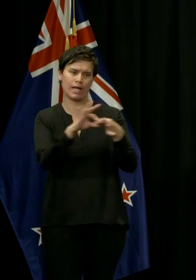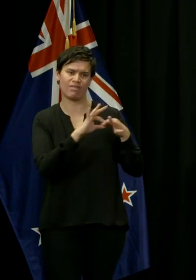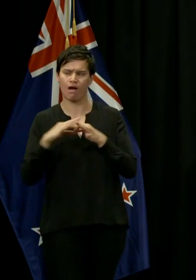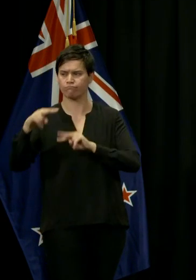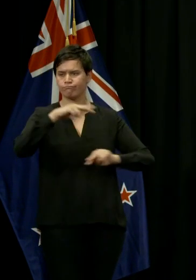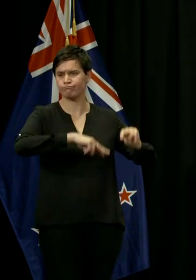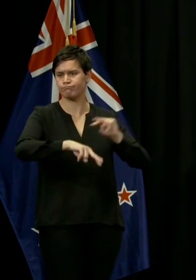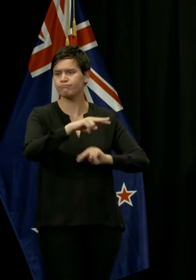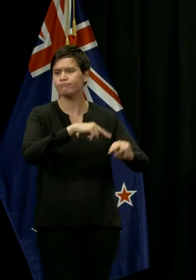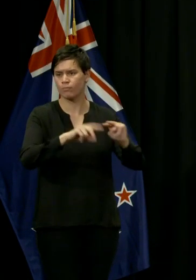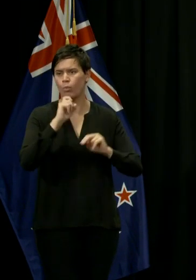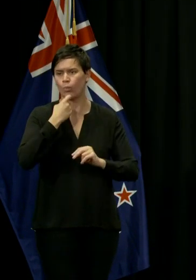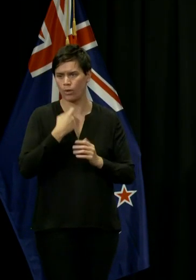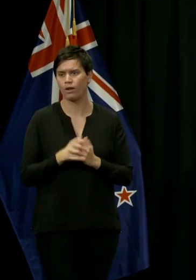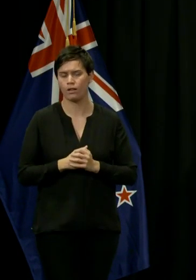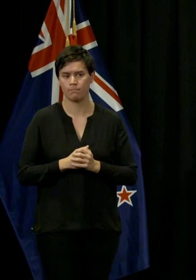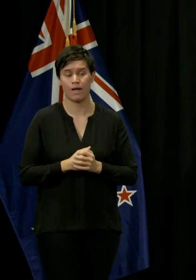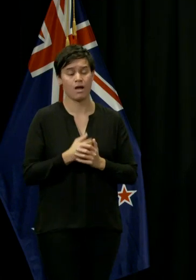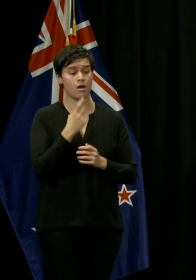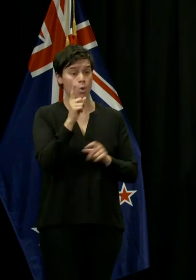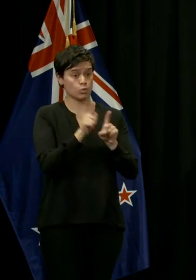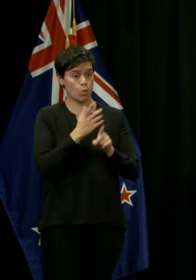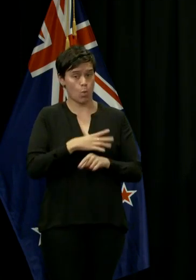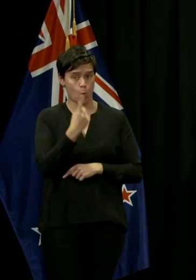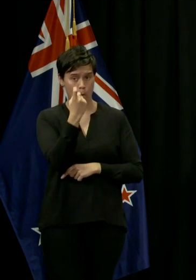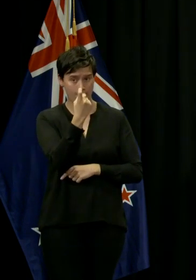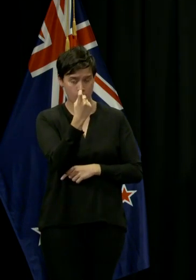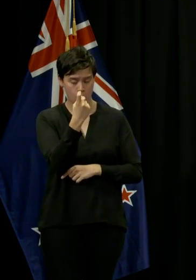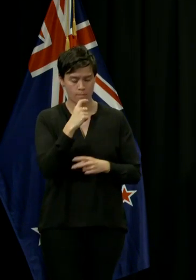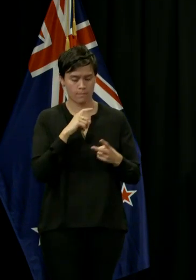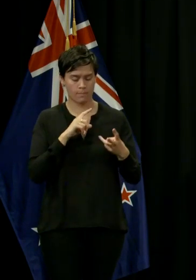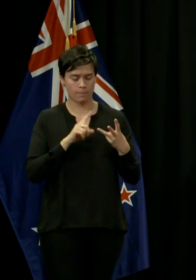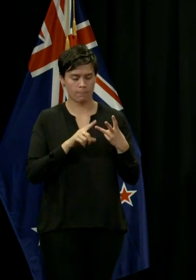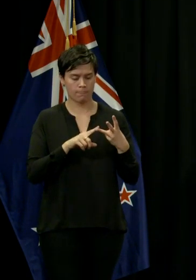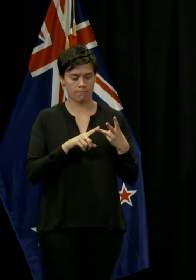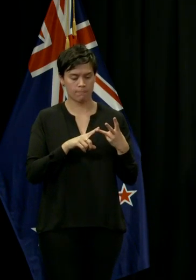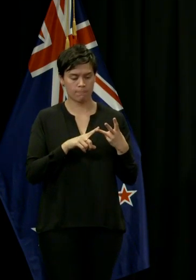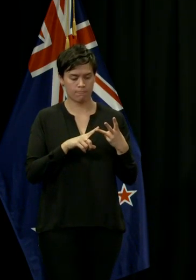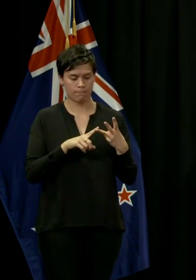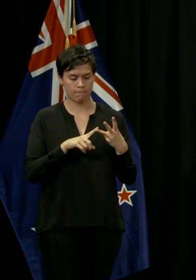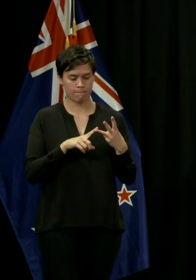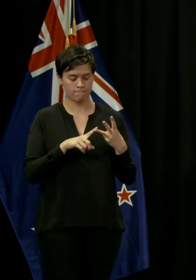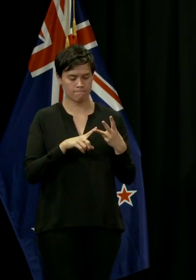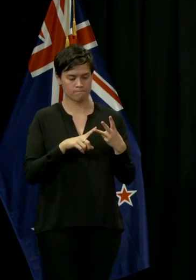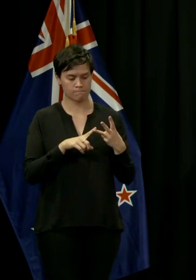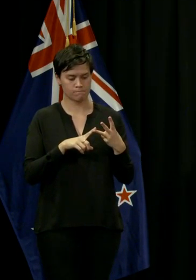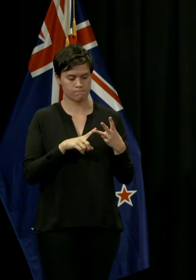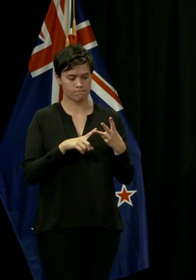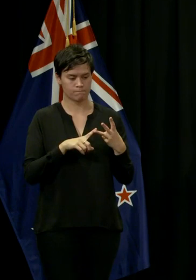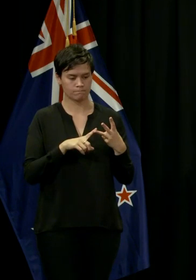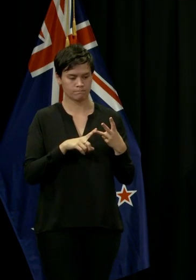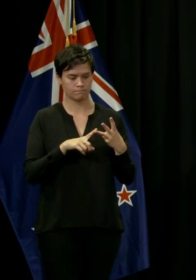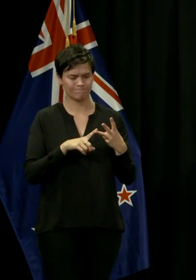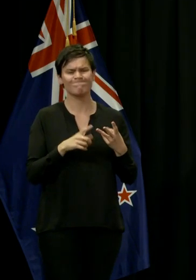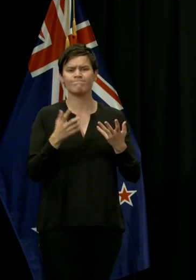I will just set out one more element. I've proposed what I could loosely describe as a select committee